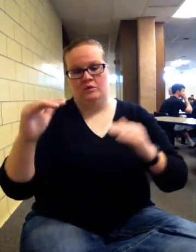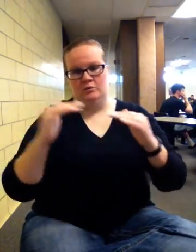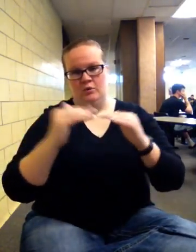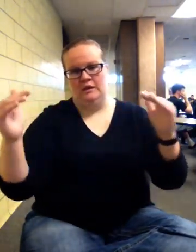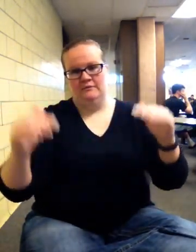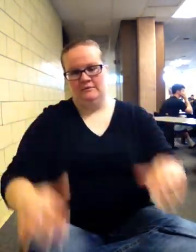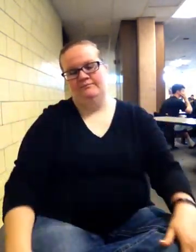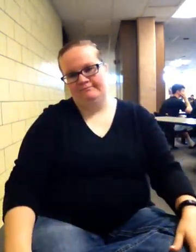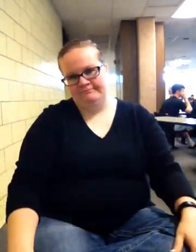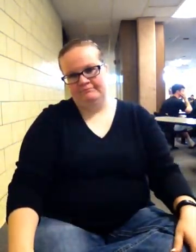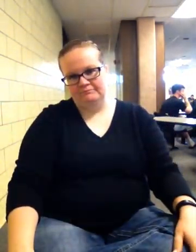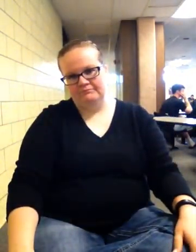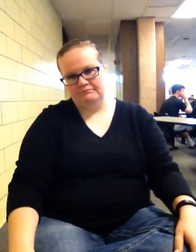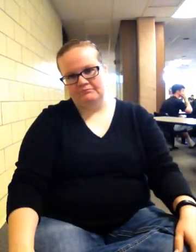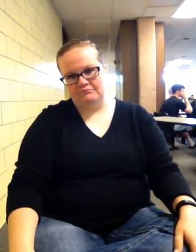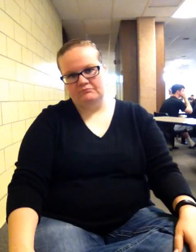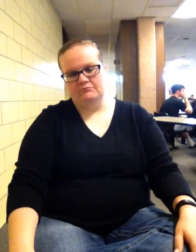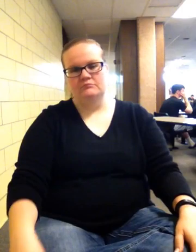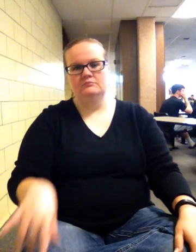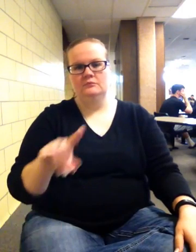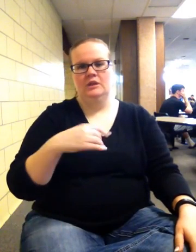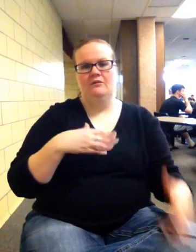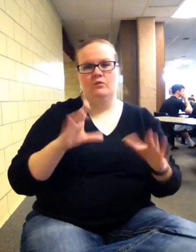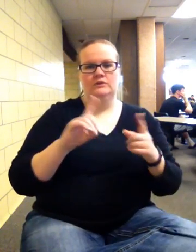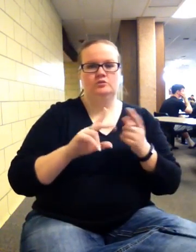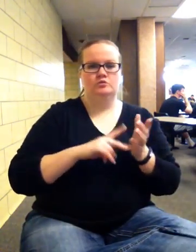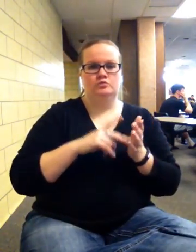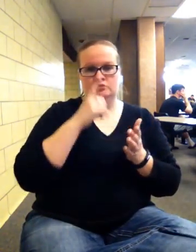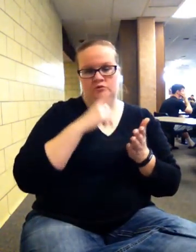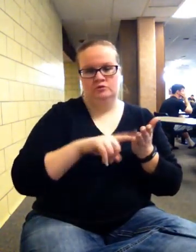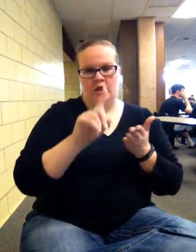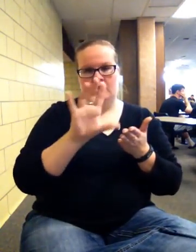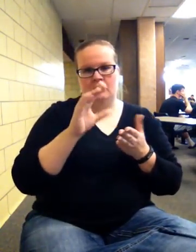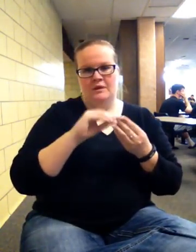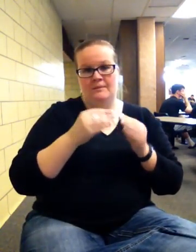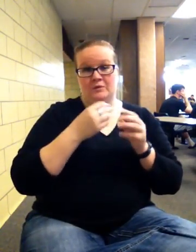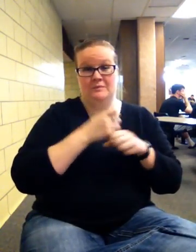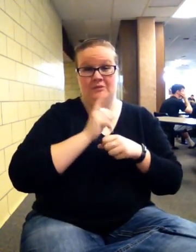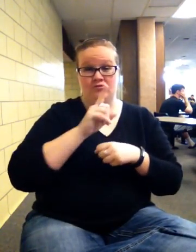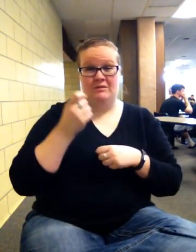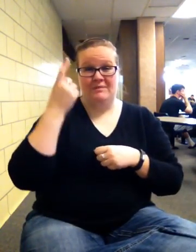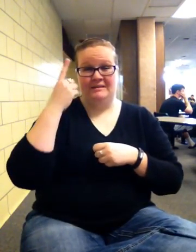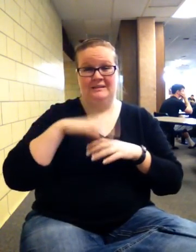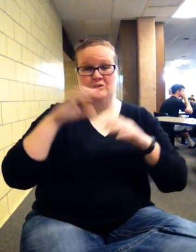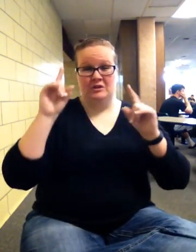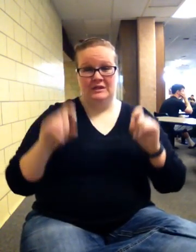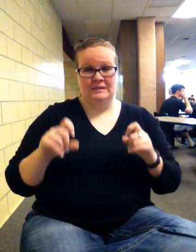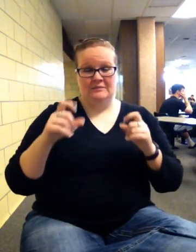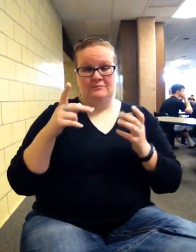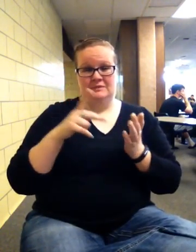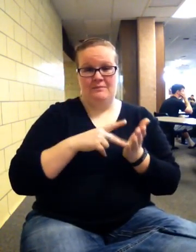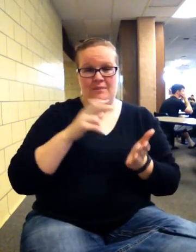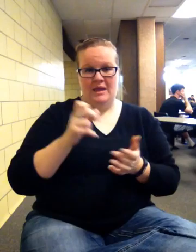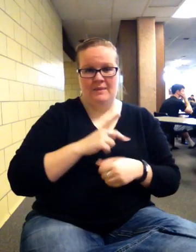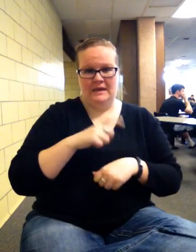So again, you've got ways that you can double check your numbers, make sure they make sense on the exam. When you're doing payback period, your final answer